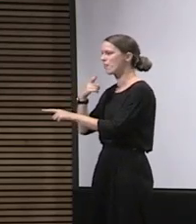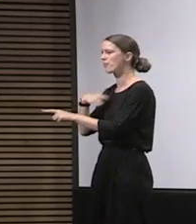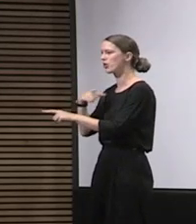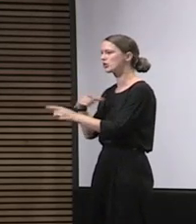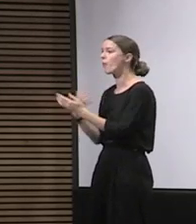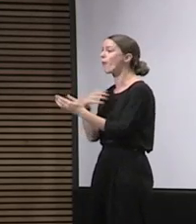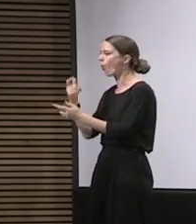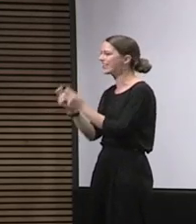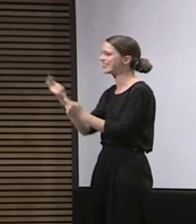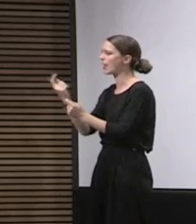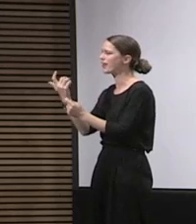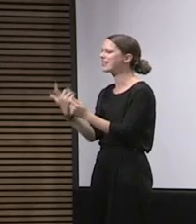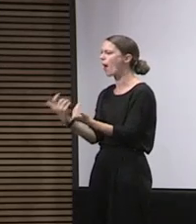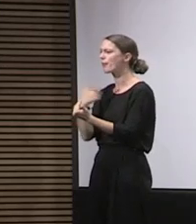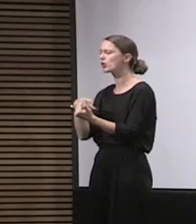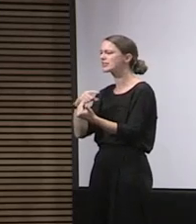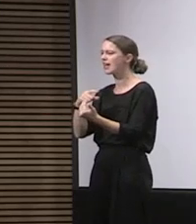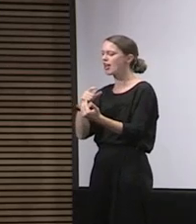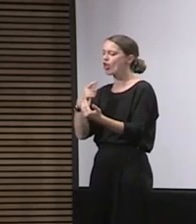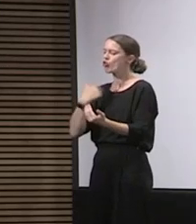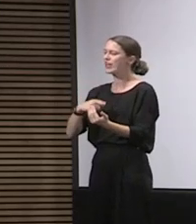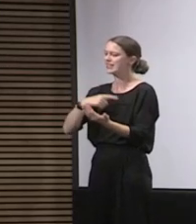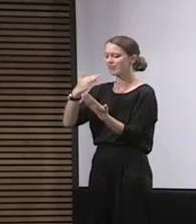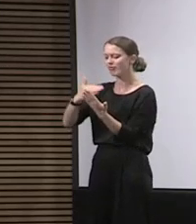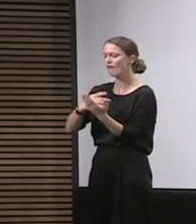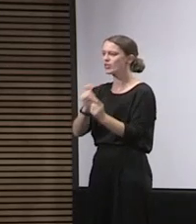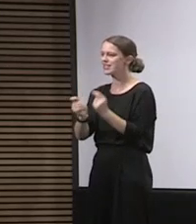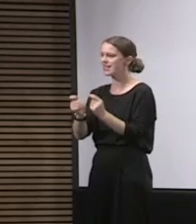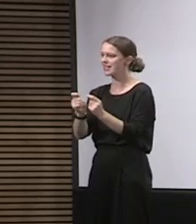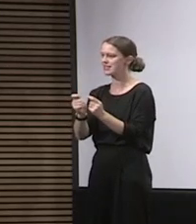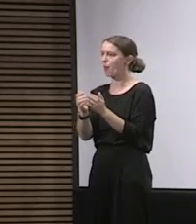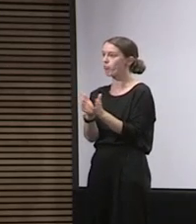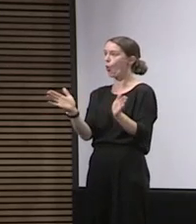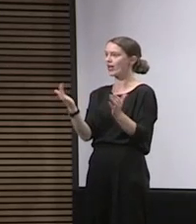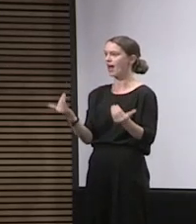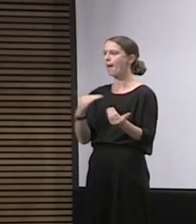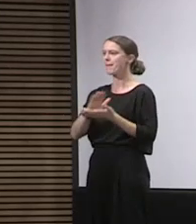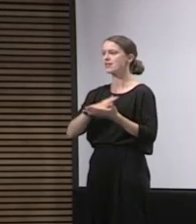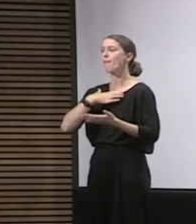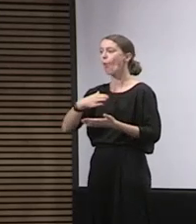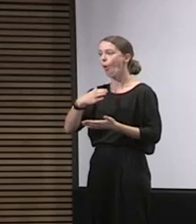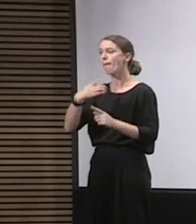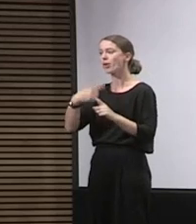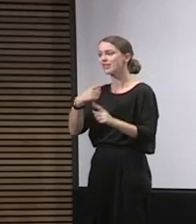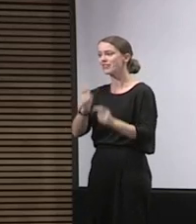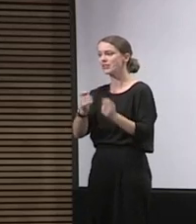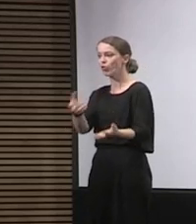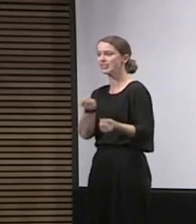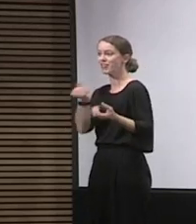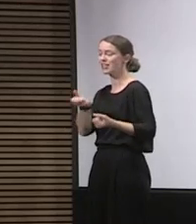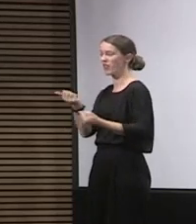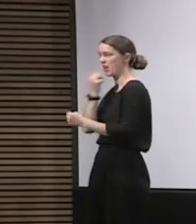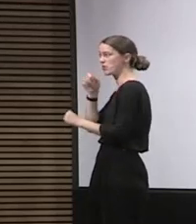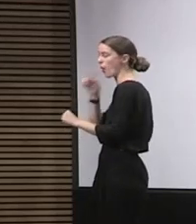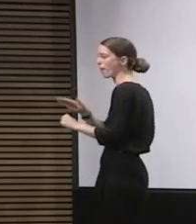testing. We've broadened the case definition, so that should result in more positive results coming through. It's much too early,